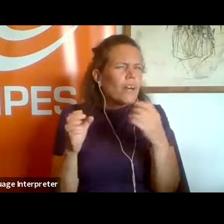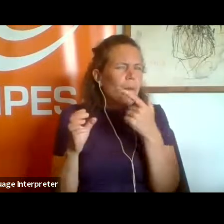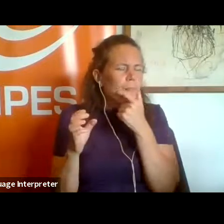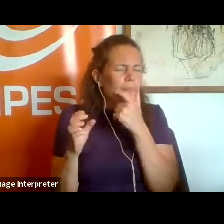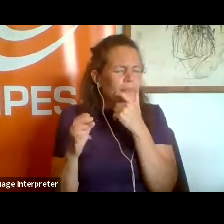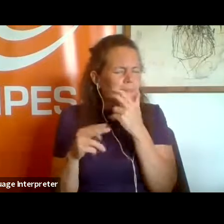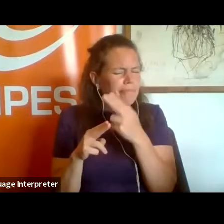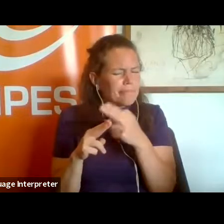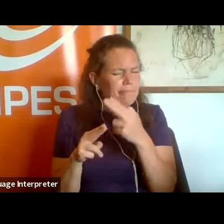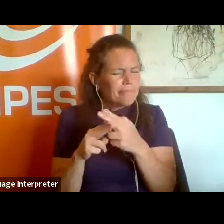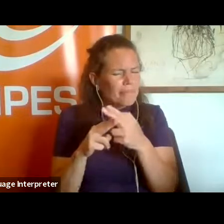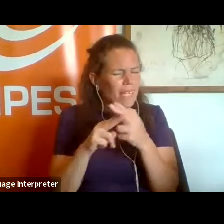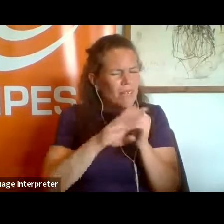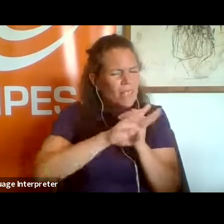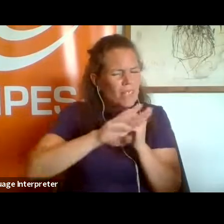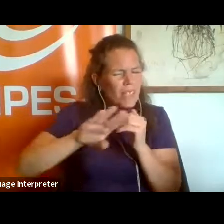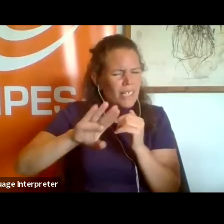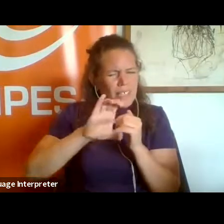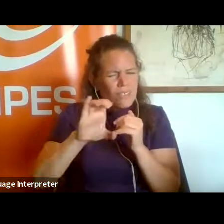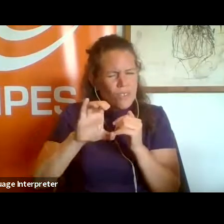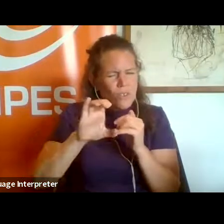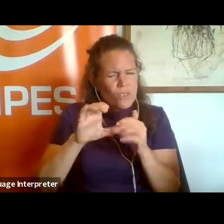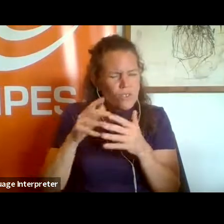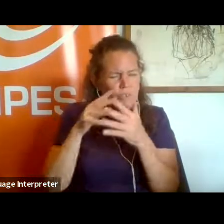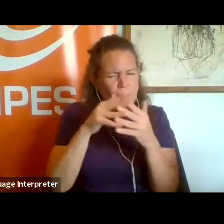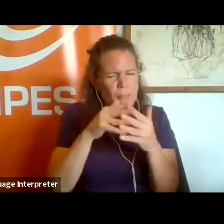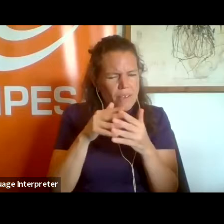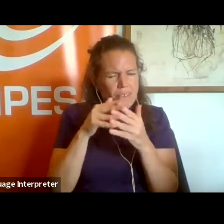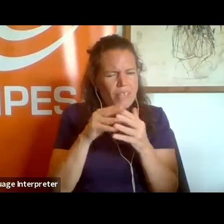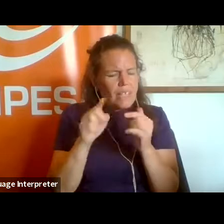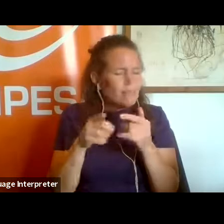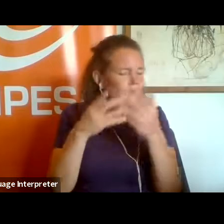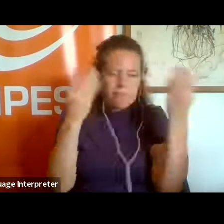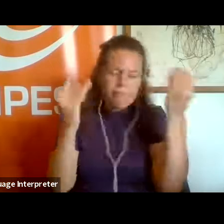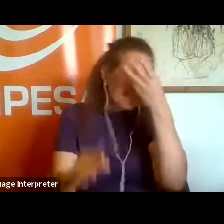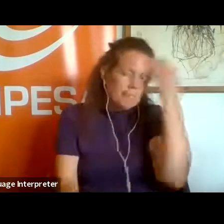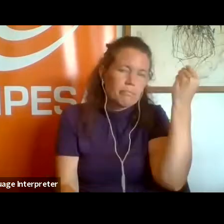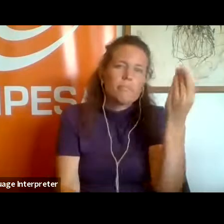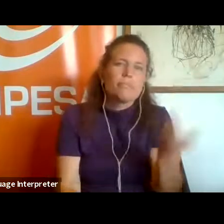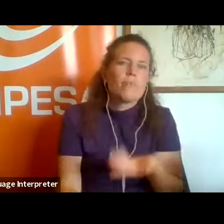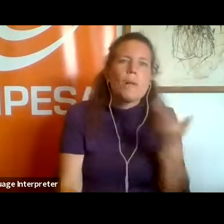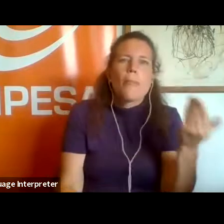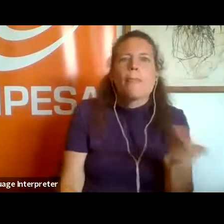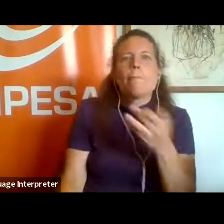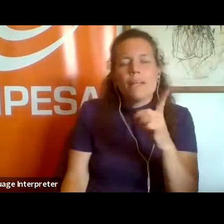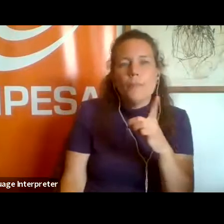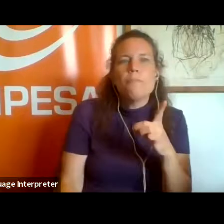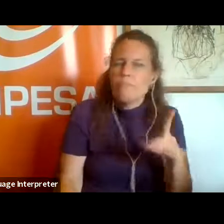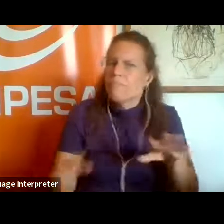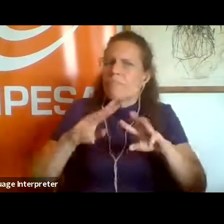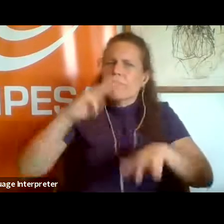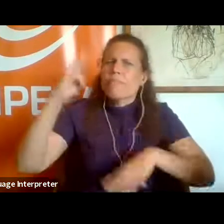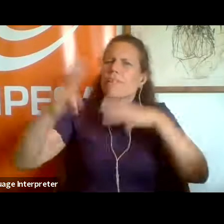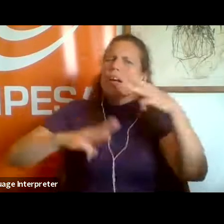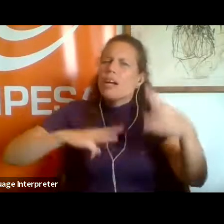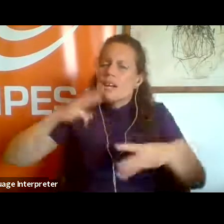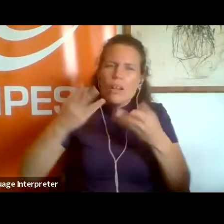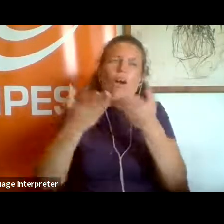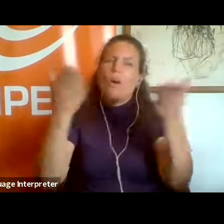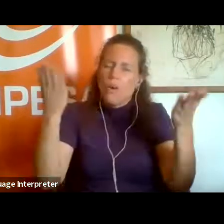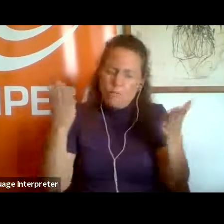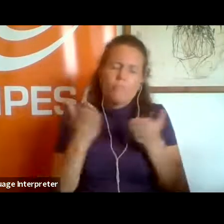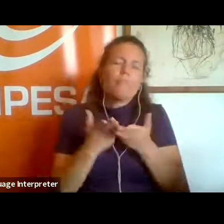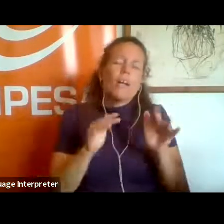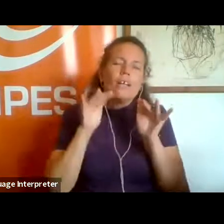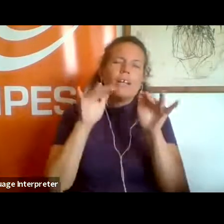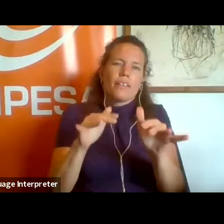the East Coast of the United States of America. So these attacks are global. Let's be really clear about that. I